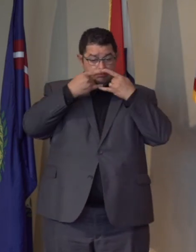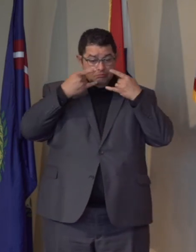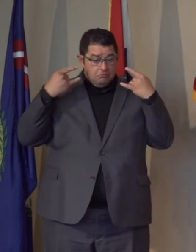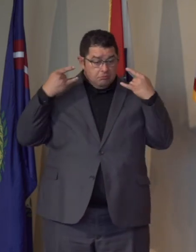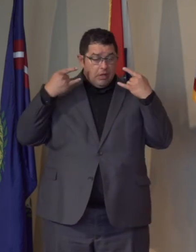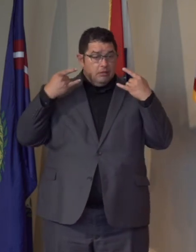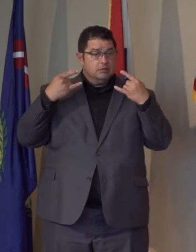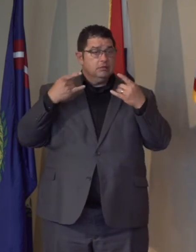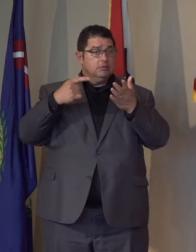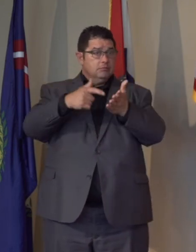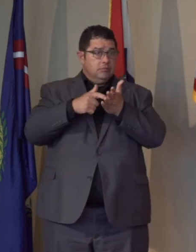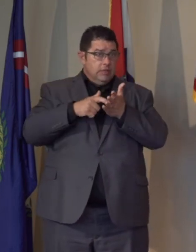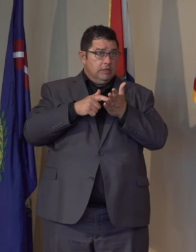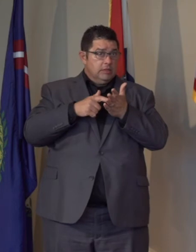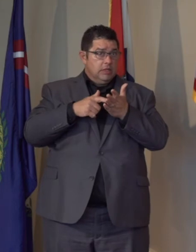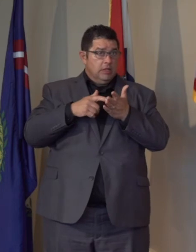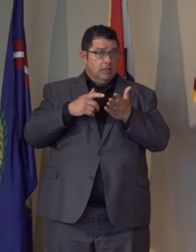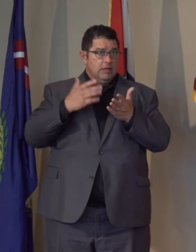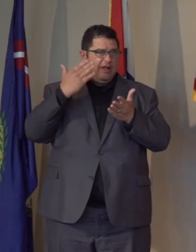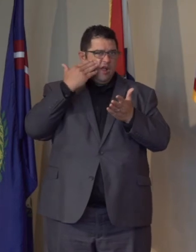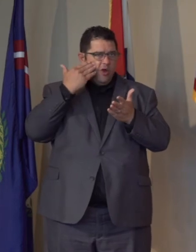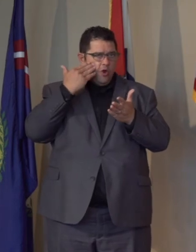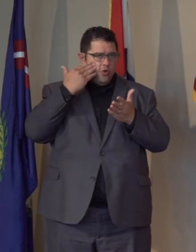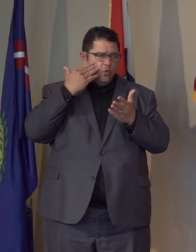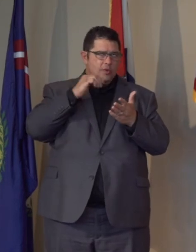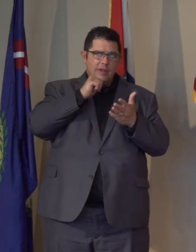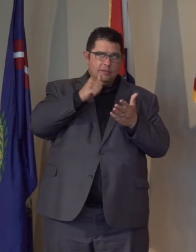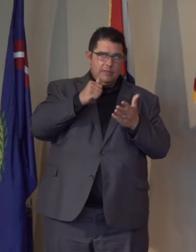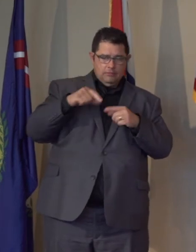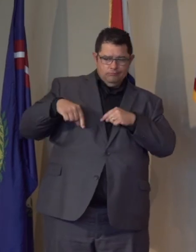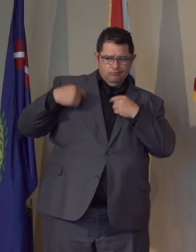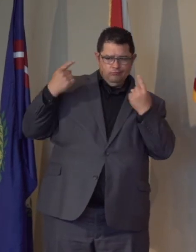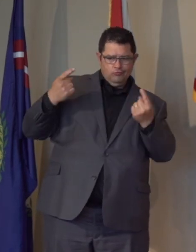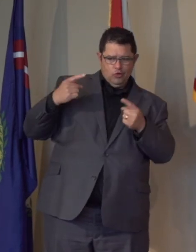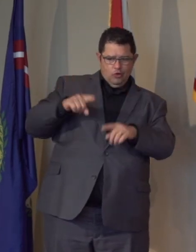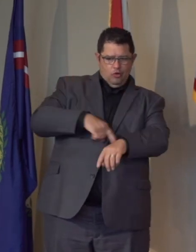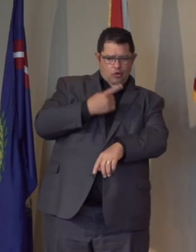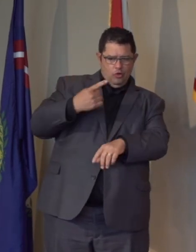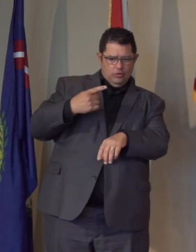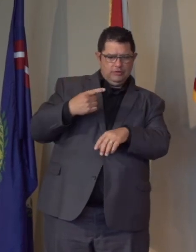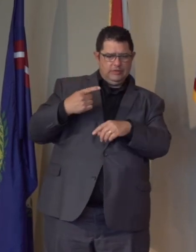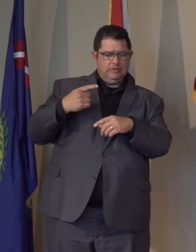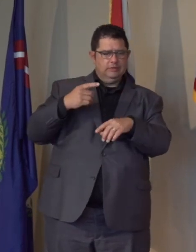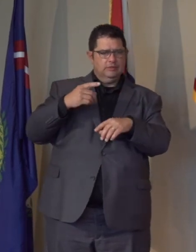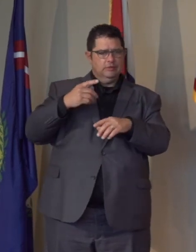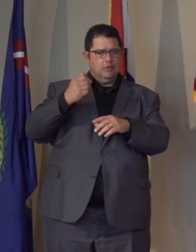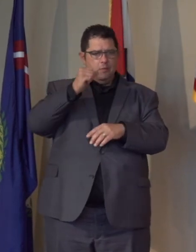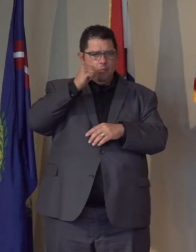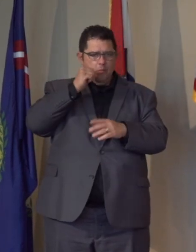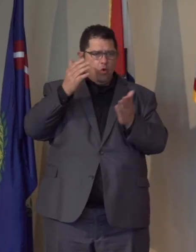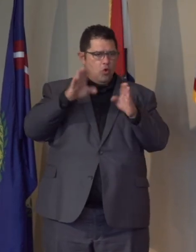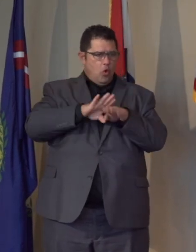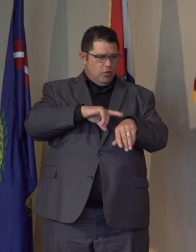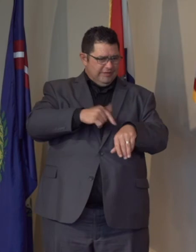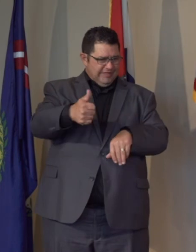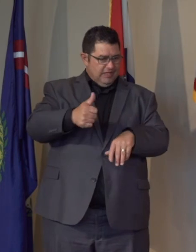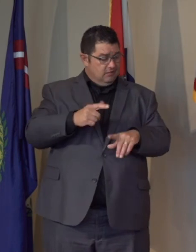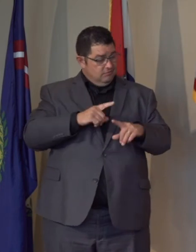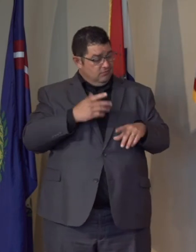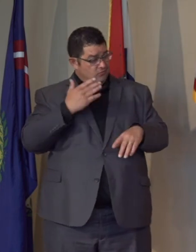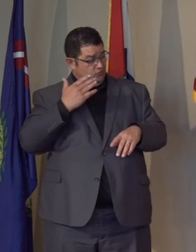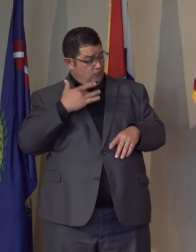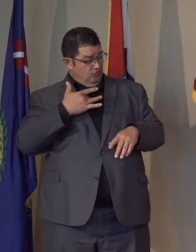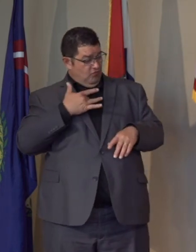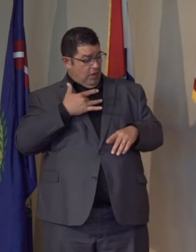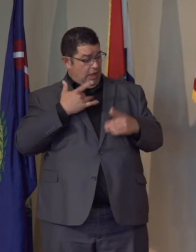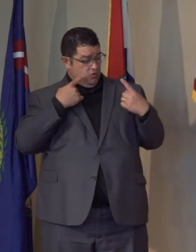it hasn't been too long with the whole bars closing at 10, but maybe on the mask front, what are we seeing? I know we're seeing higher numbers, but do you feel